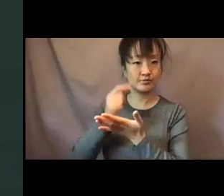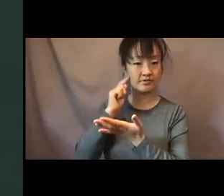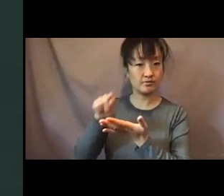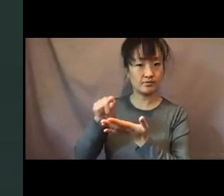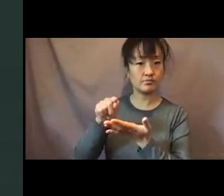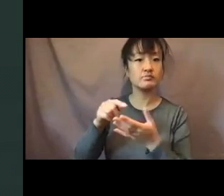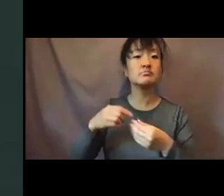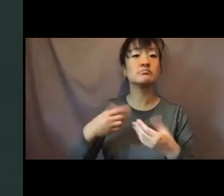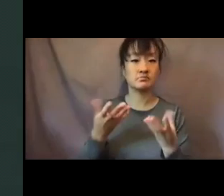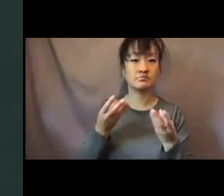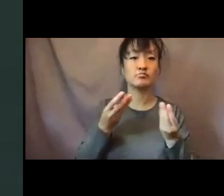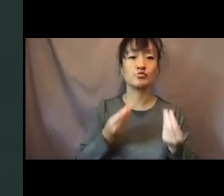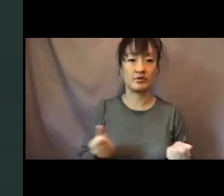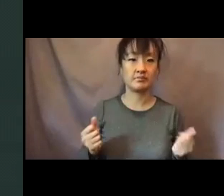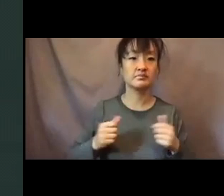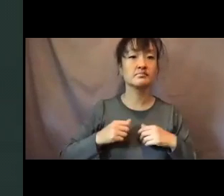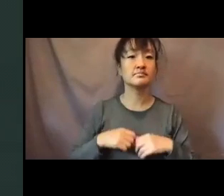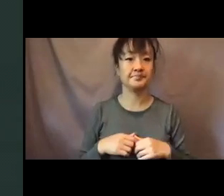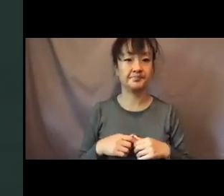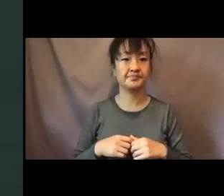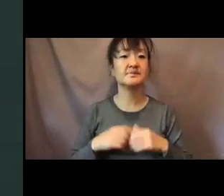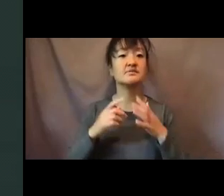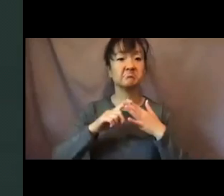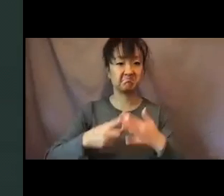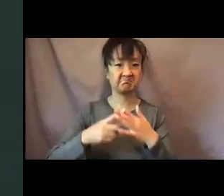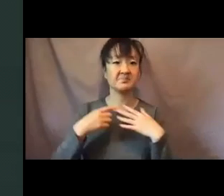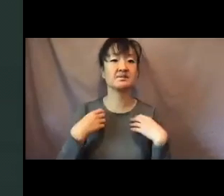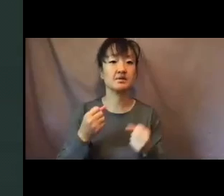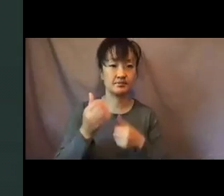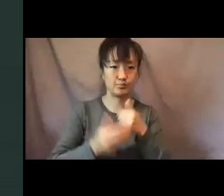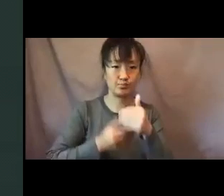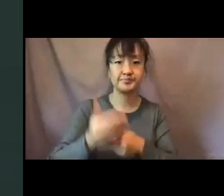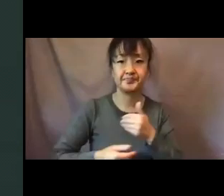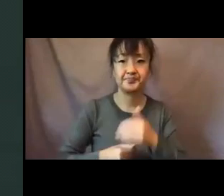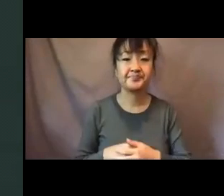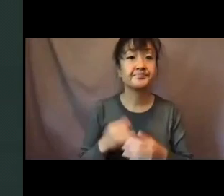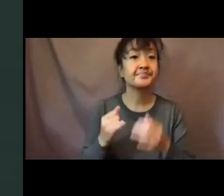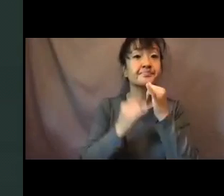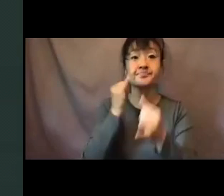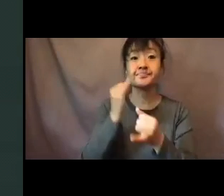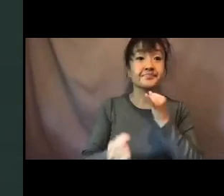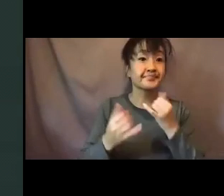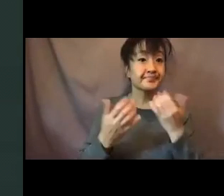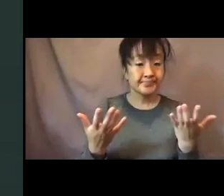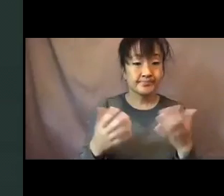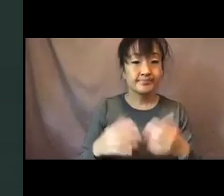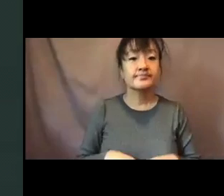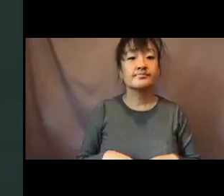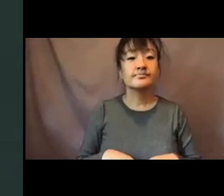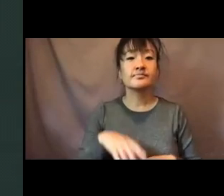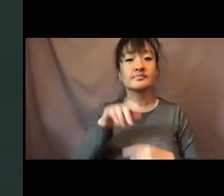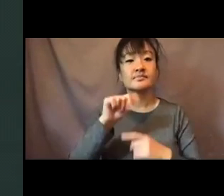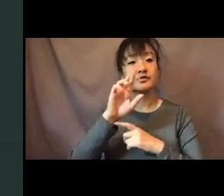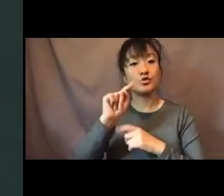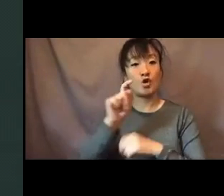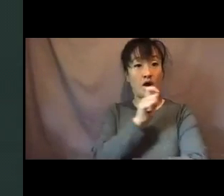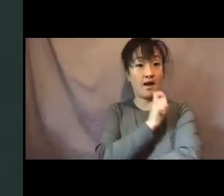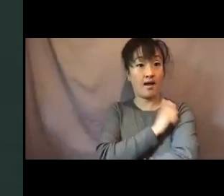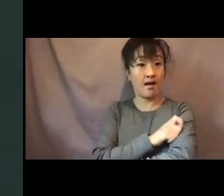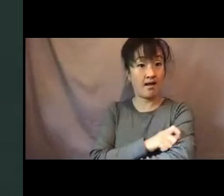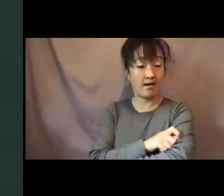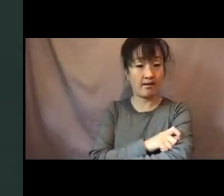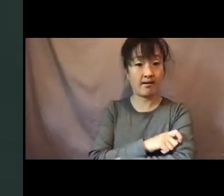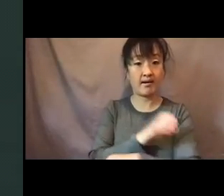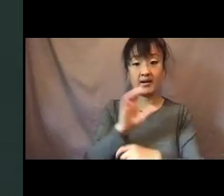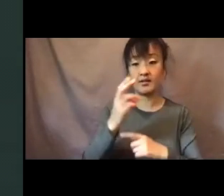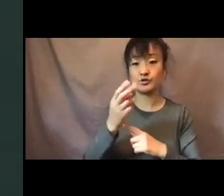offer a remedy and initiate a healing process. And finally, in the art of acupuncture, the channel actually